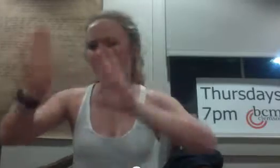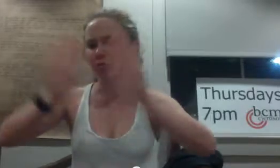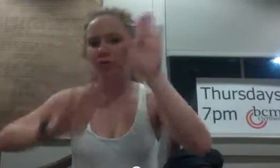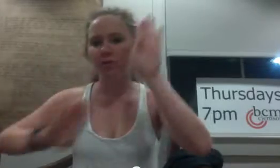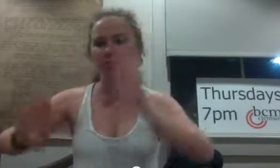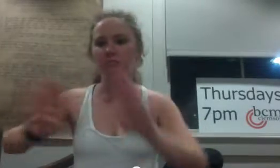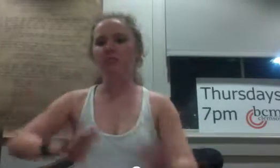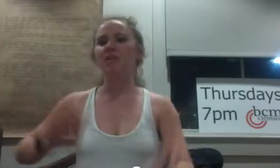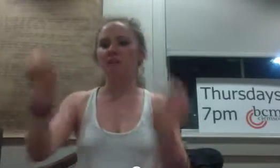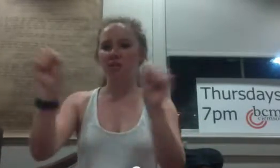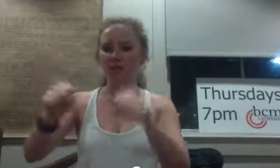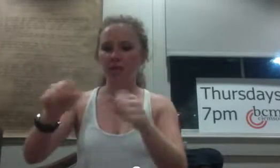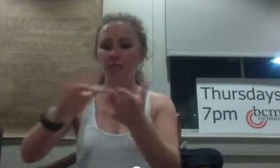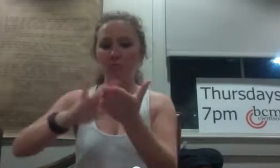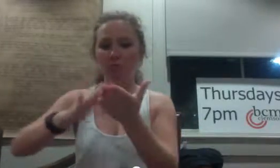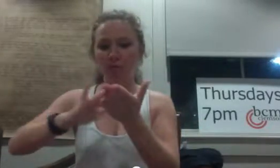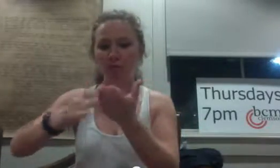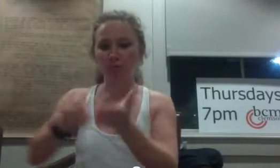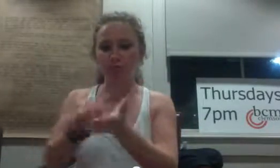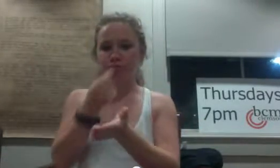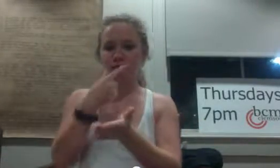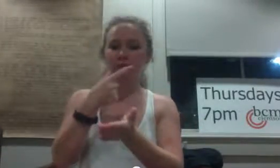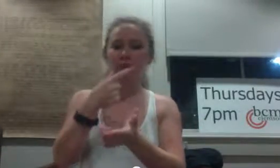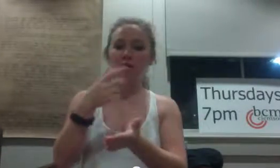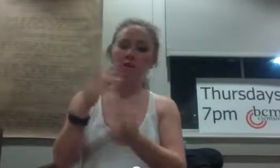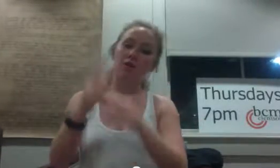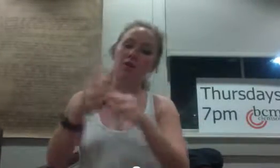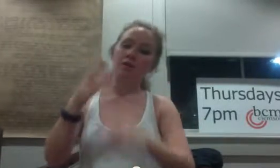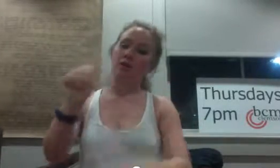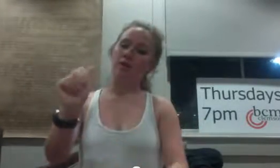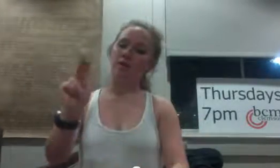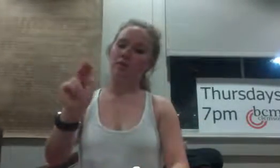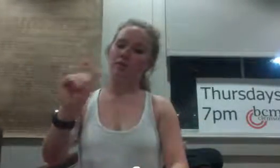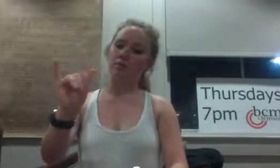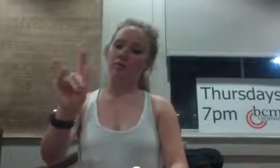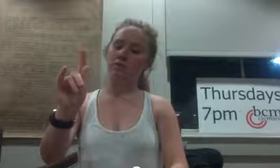But don't worry. There's medicine that you can take called an